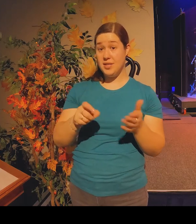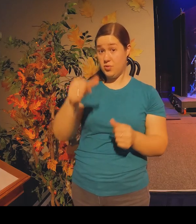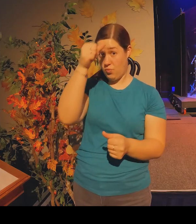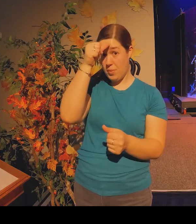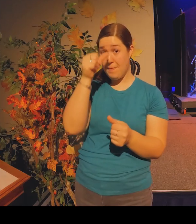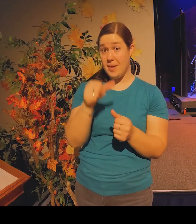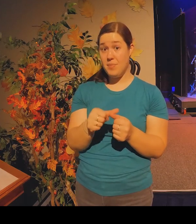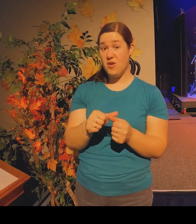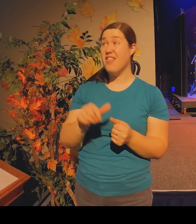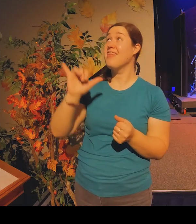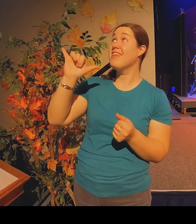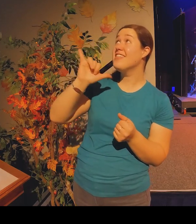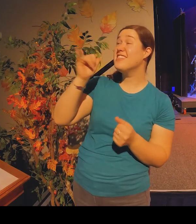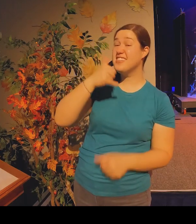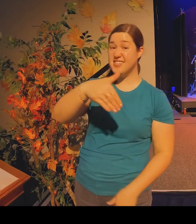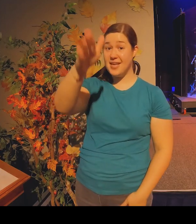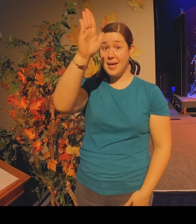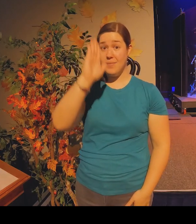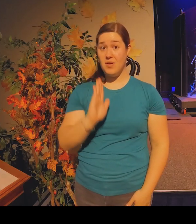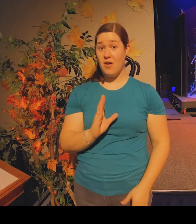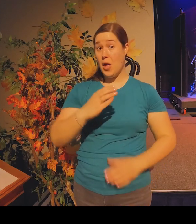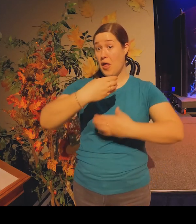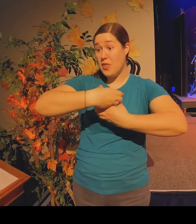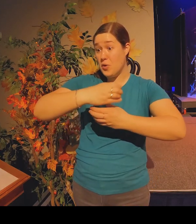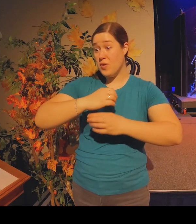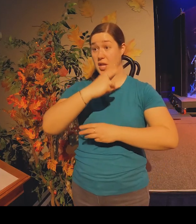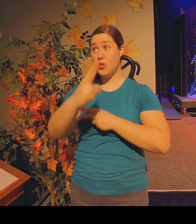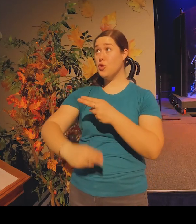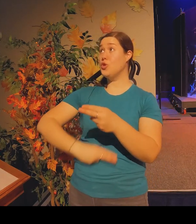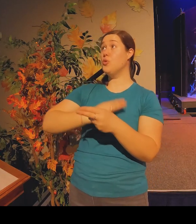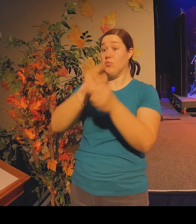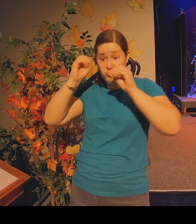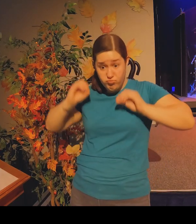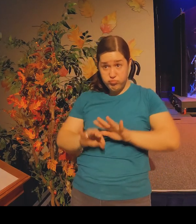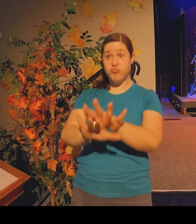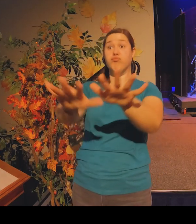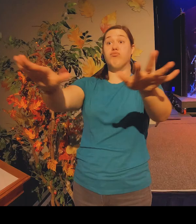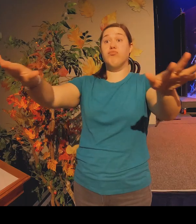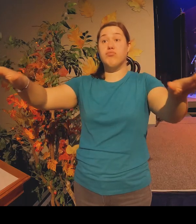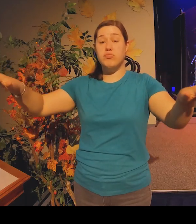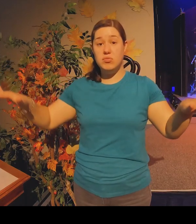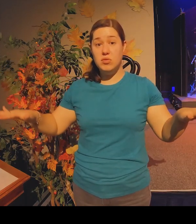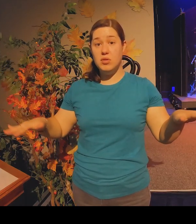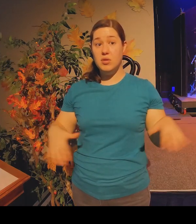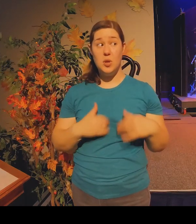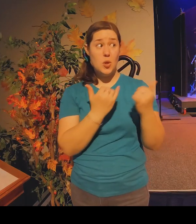the same God that created the universe is waiting to hear from us.